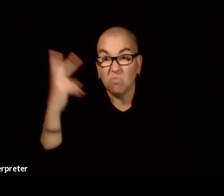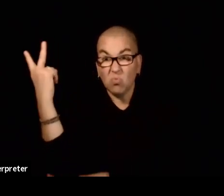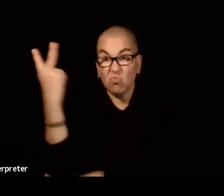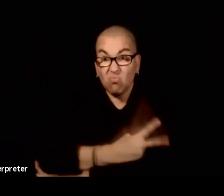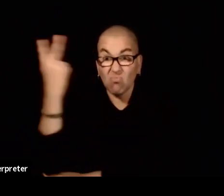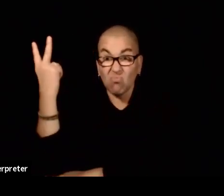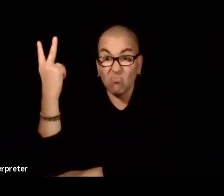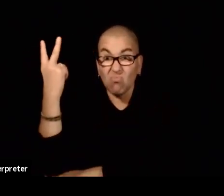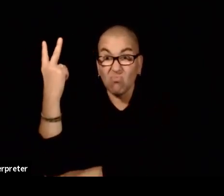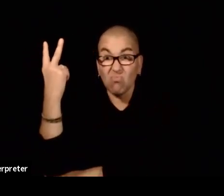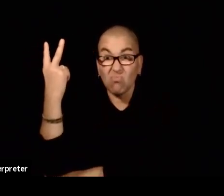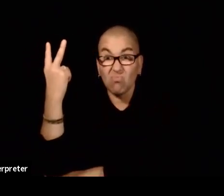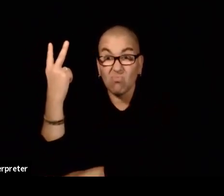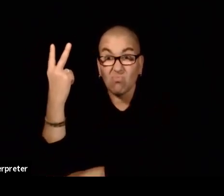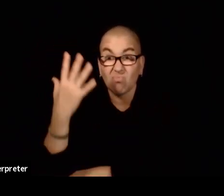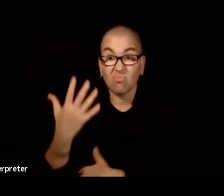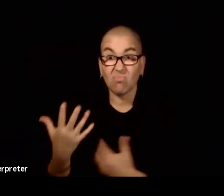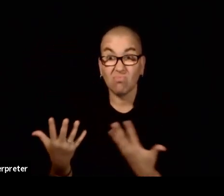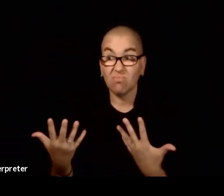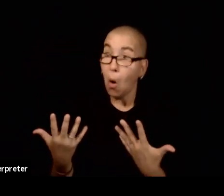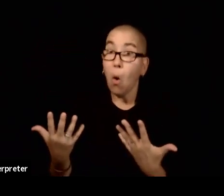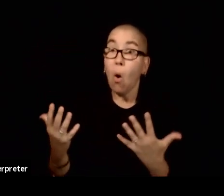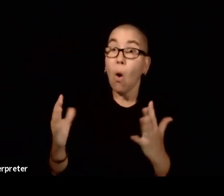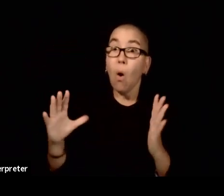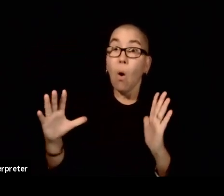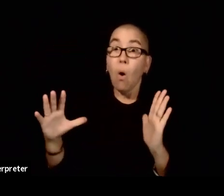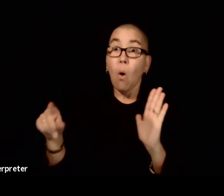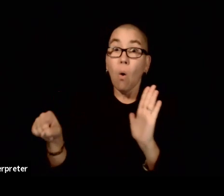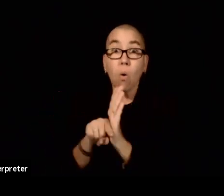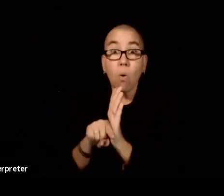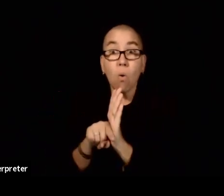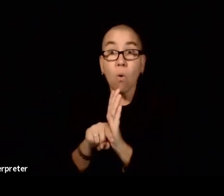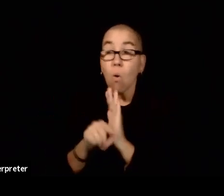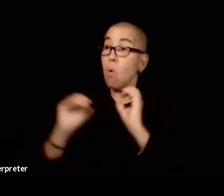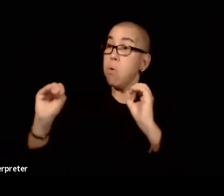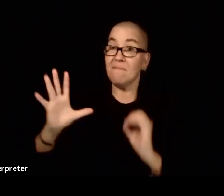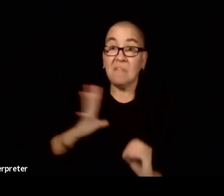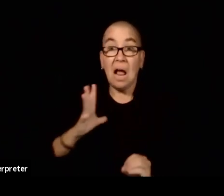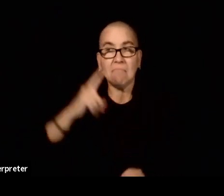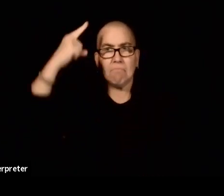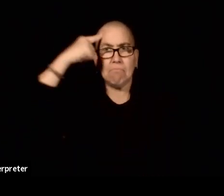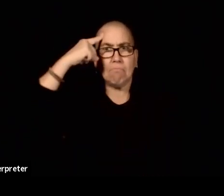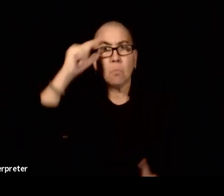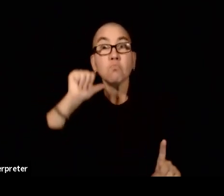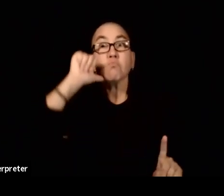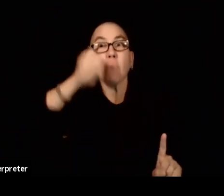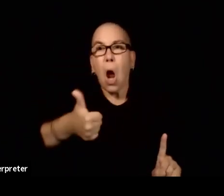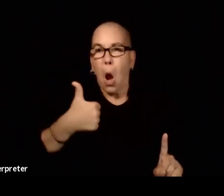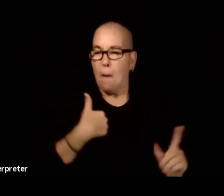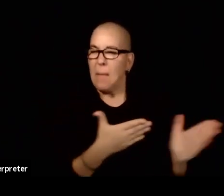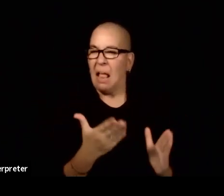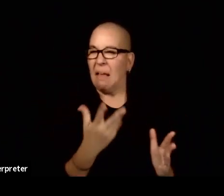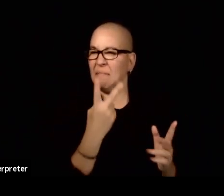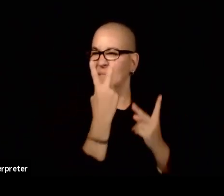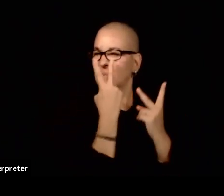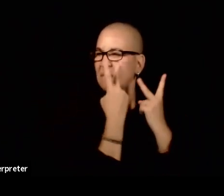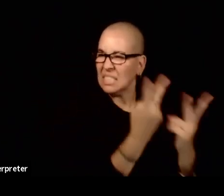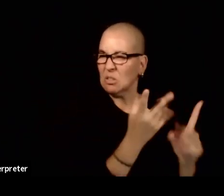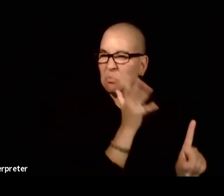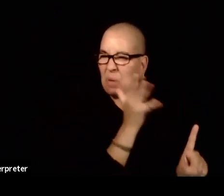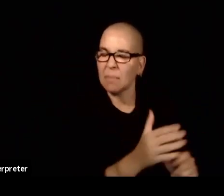My symptoms have subsided. That part is great. But the testing process itself, I can't speak highly enough